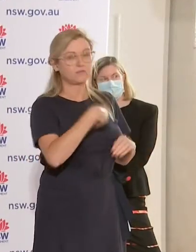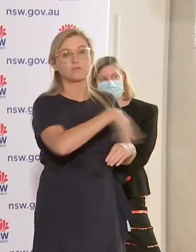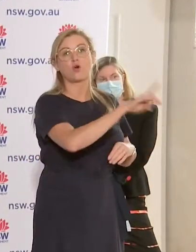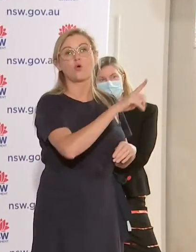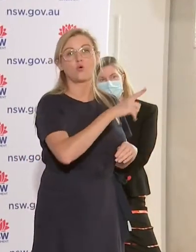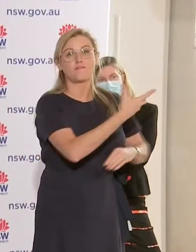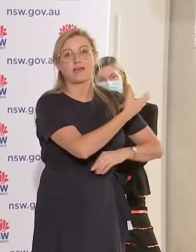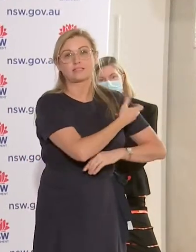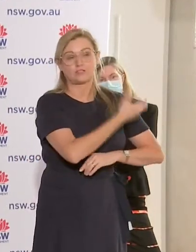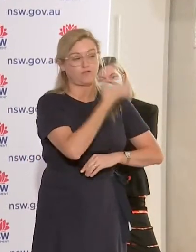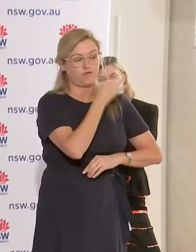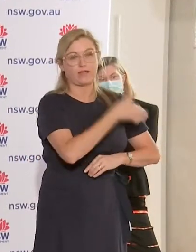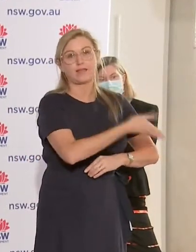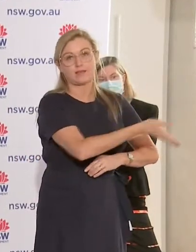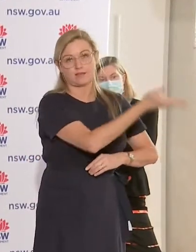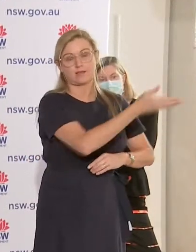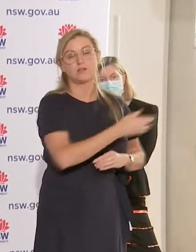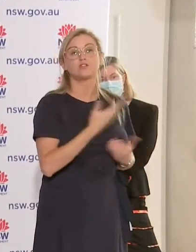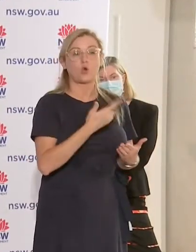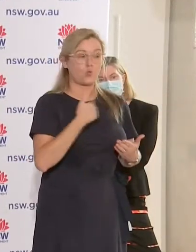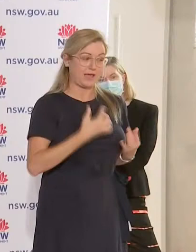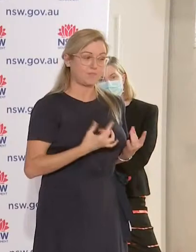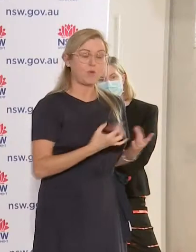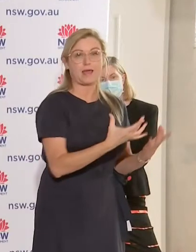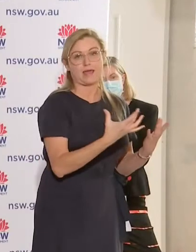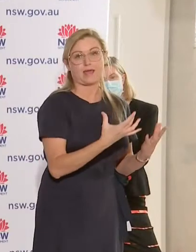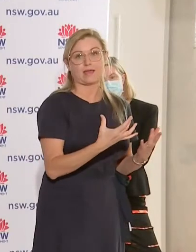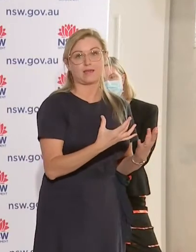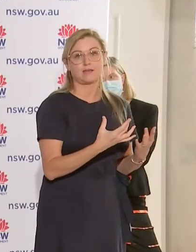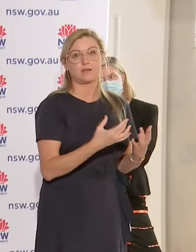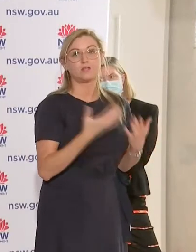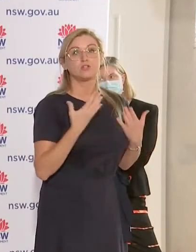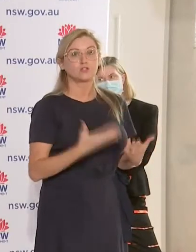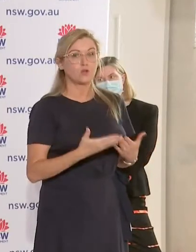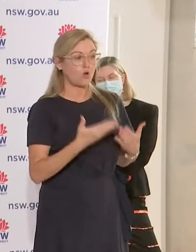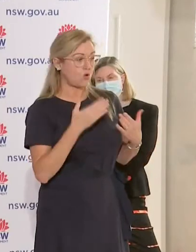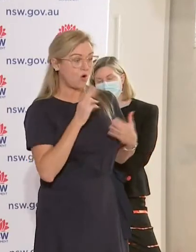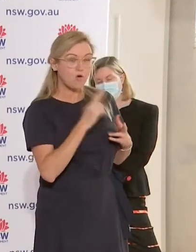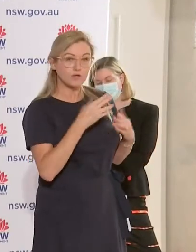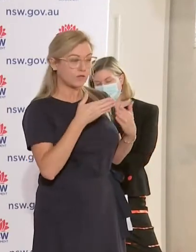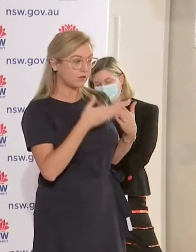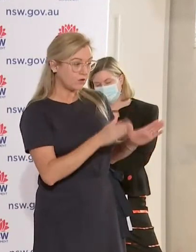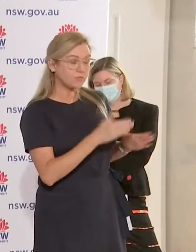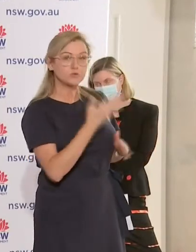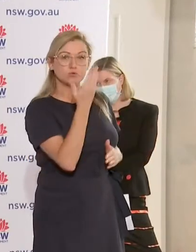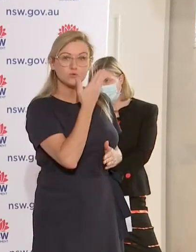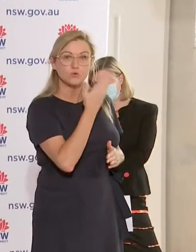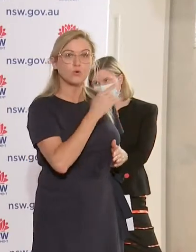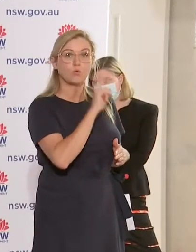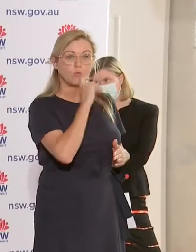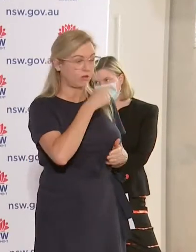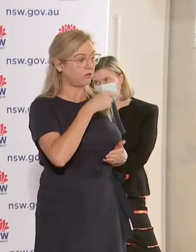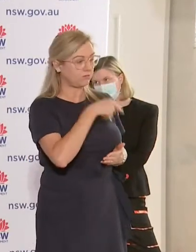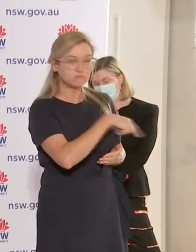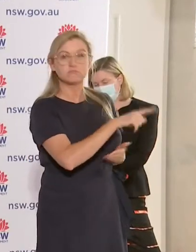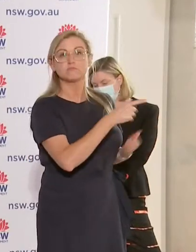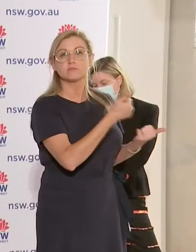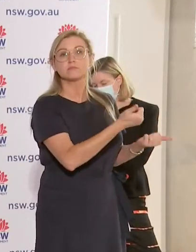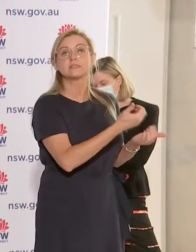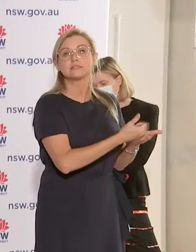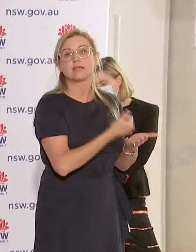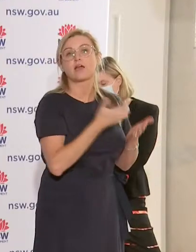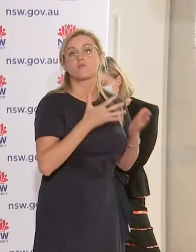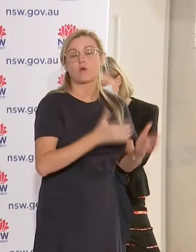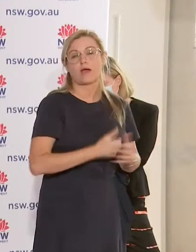vaccinated. So our return to school is safe and cautious, and obviously, whilst children are asked to be home learning,